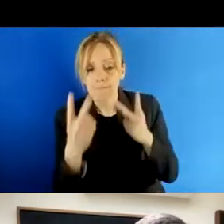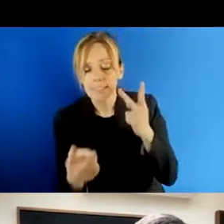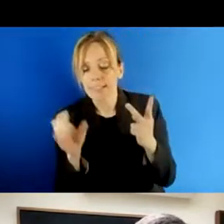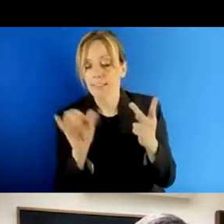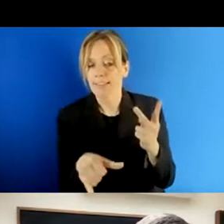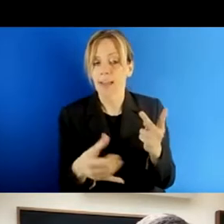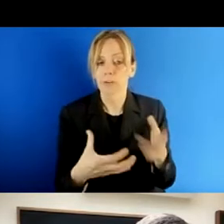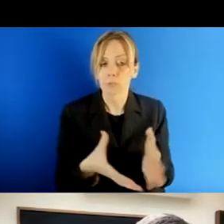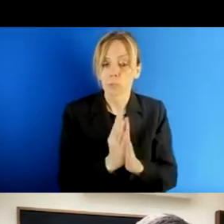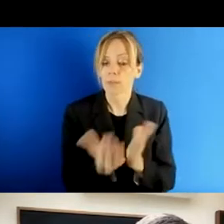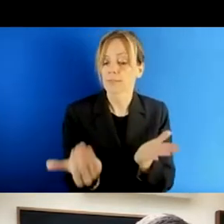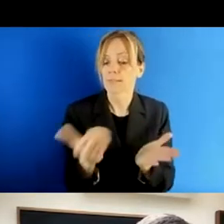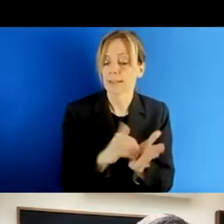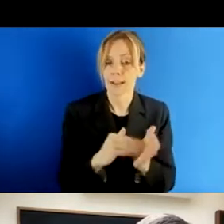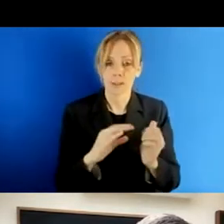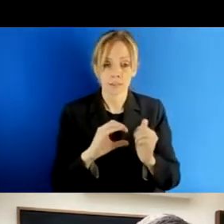complaint.